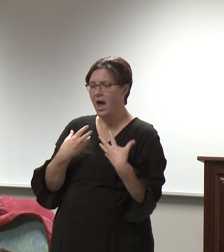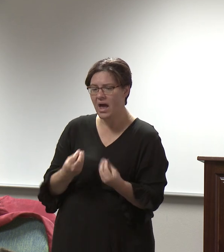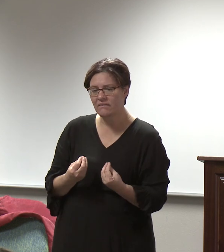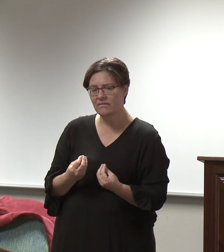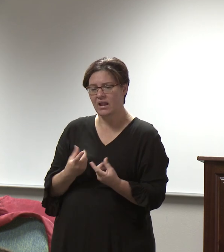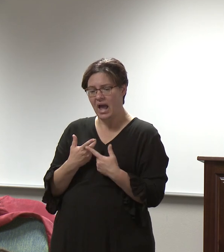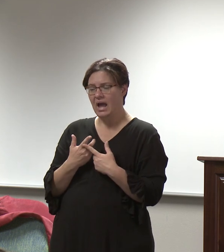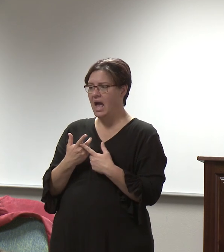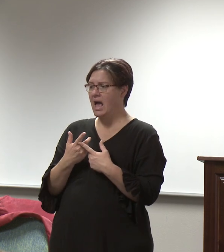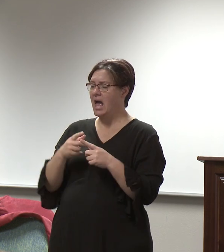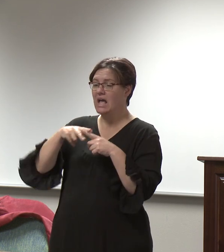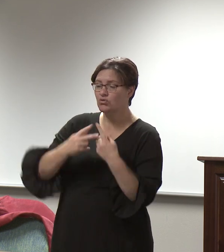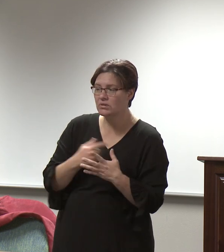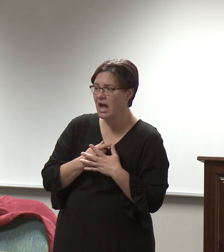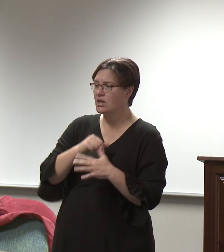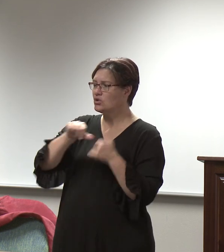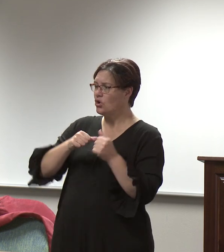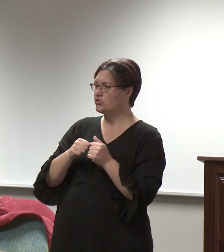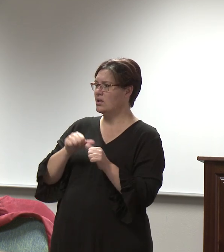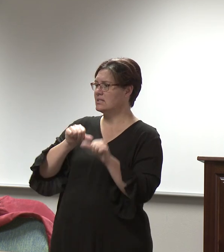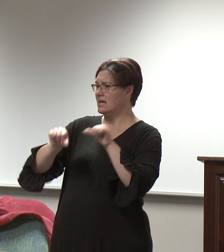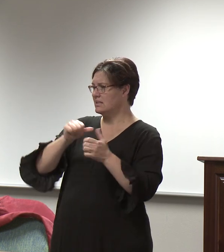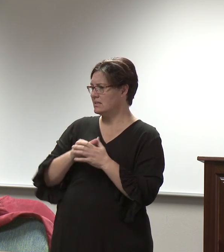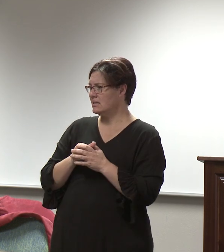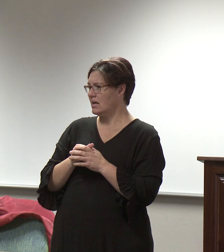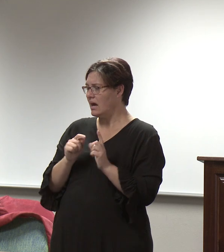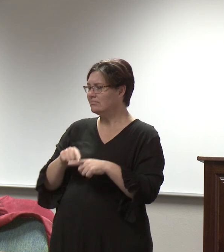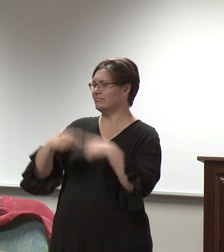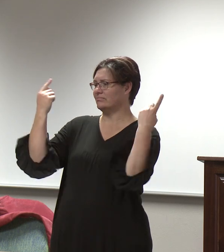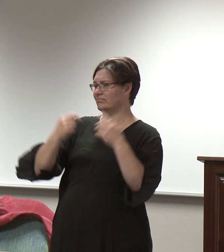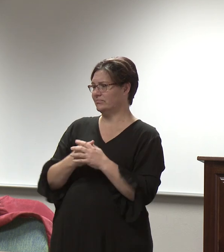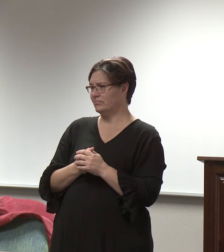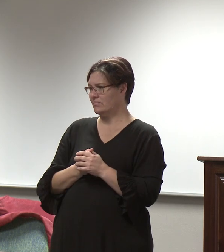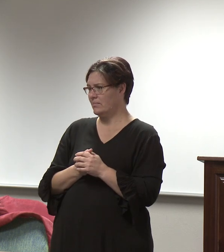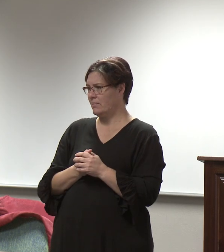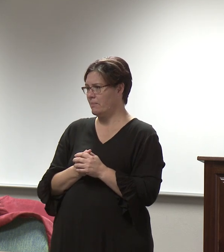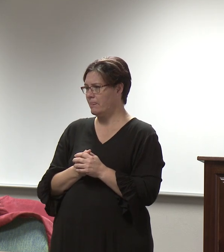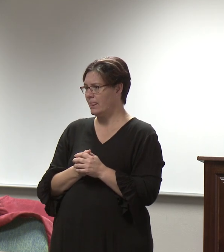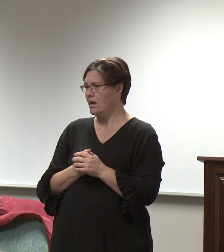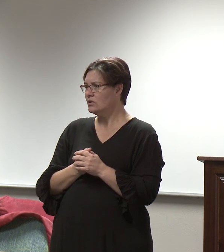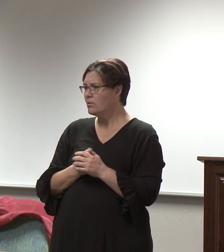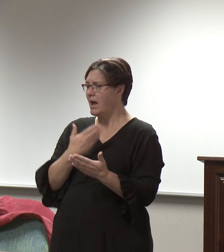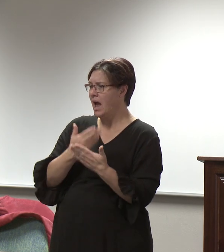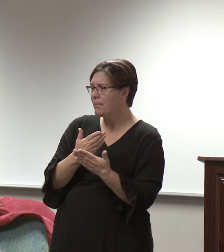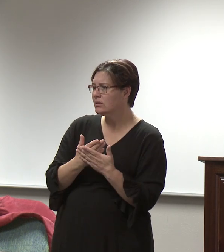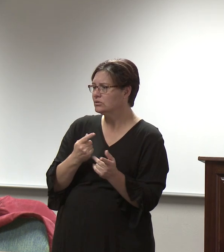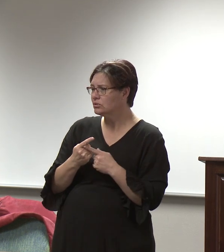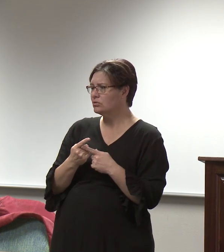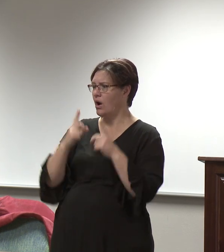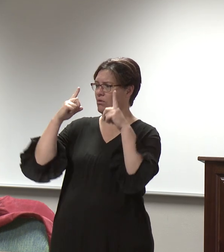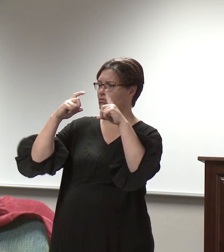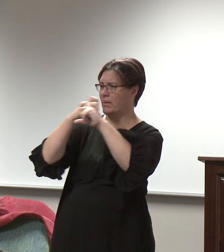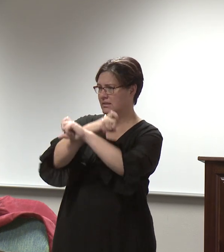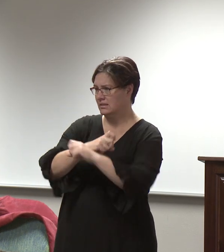our instruments in social sciences are awkward, are primitive, to be able to account for these